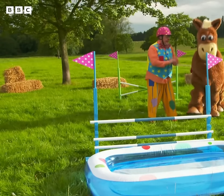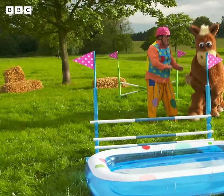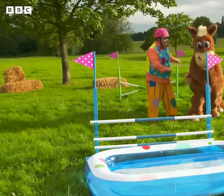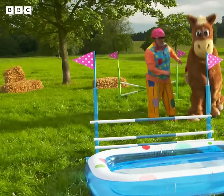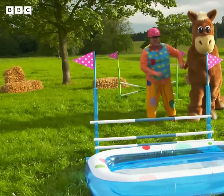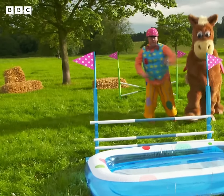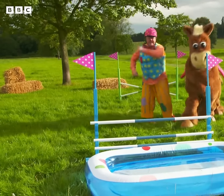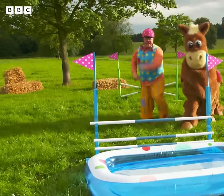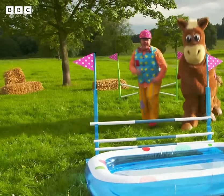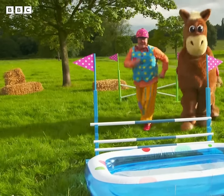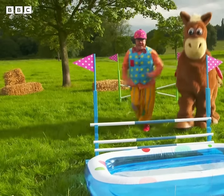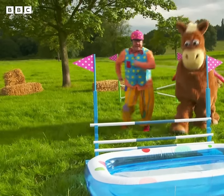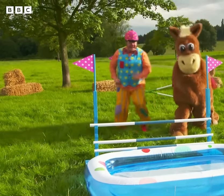Go, Spotty!